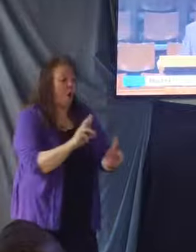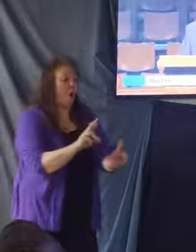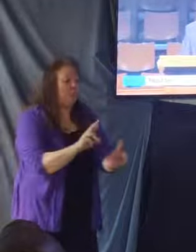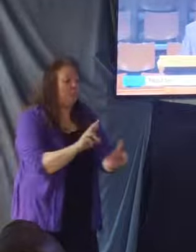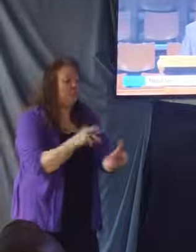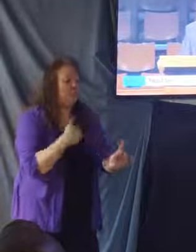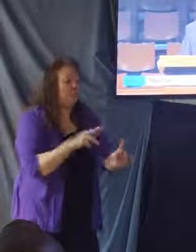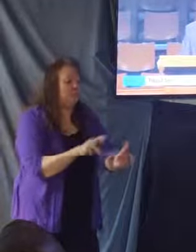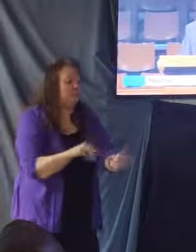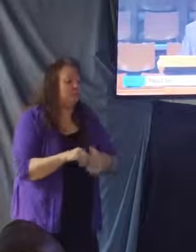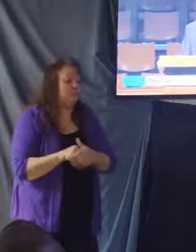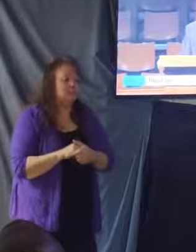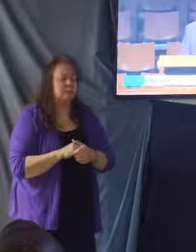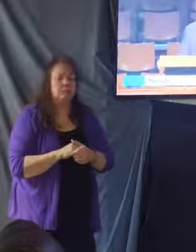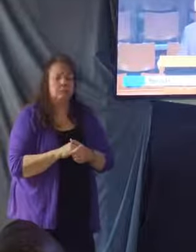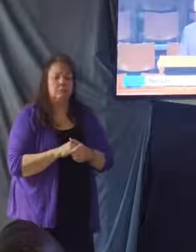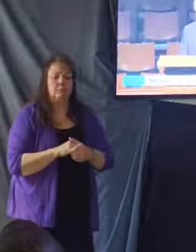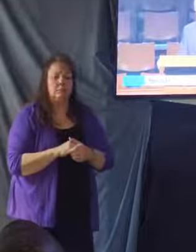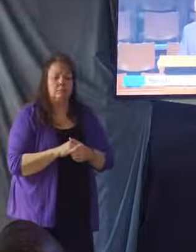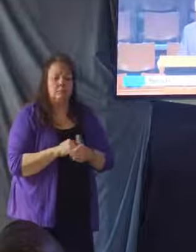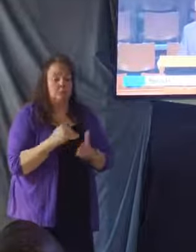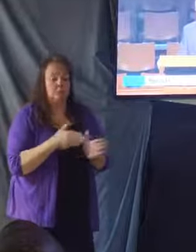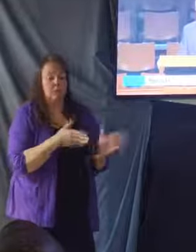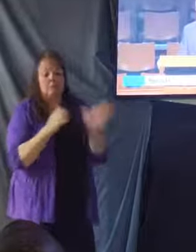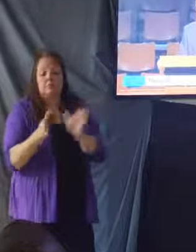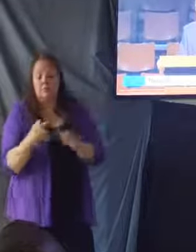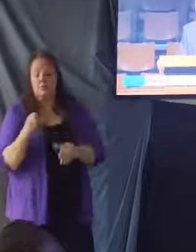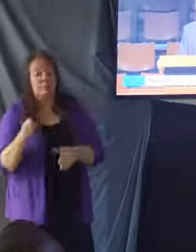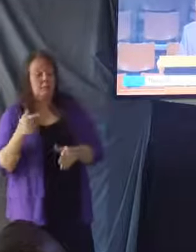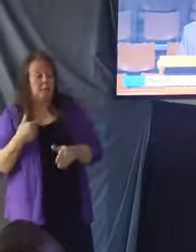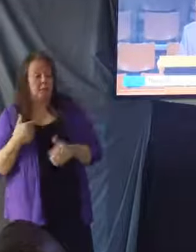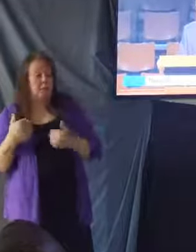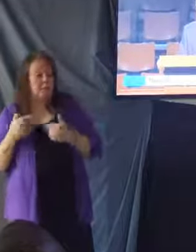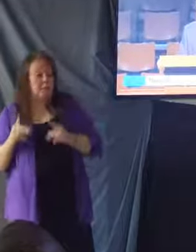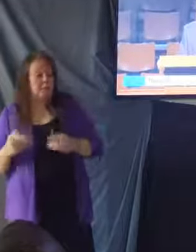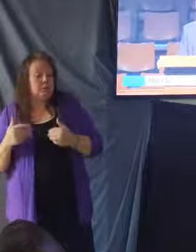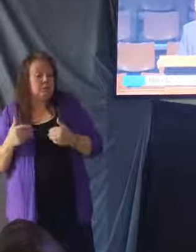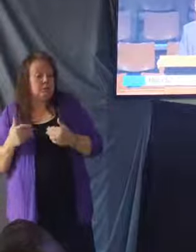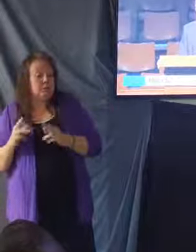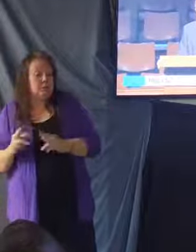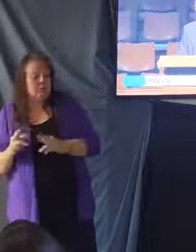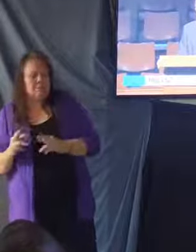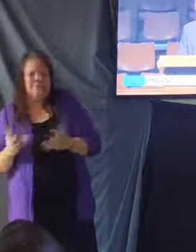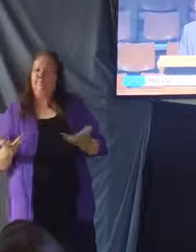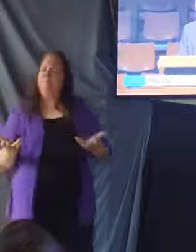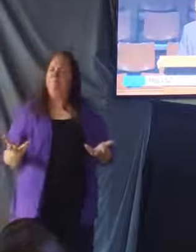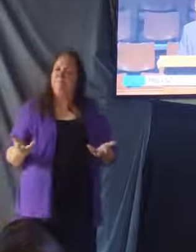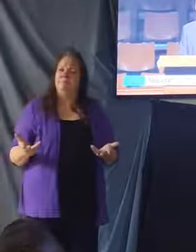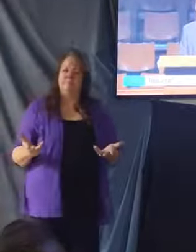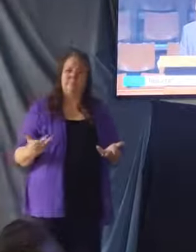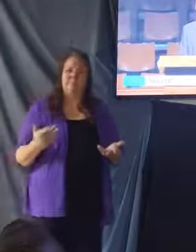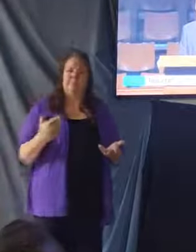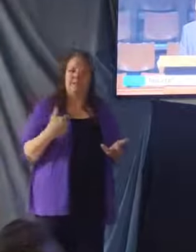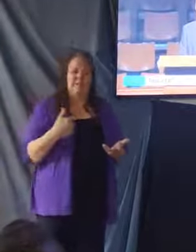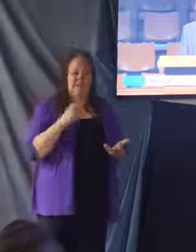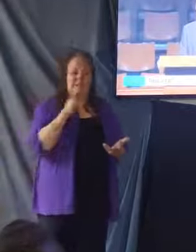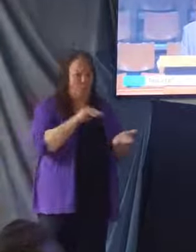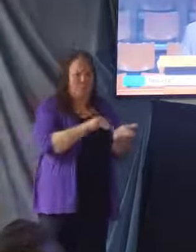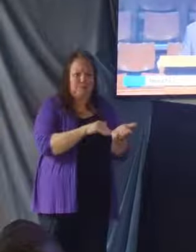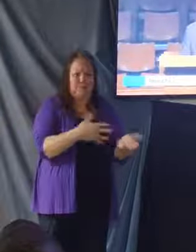Have hope. I'm going to see the next patient where there may be hope. Oh, wait a minute. That's not a real